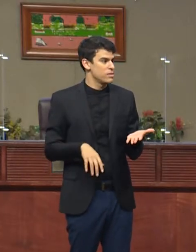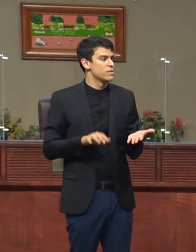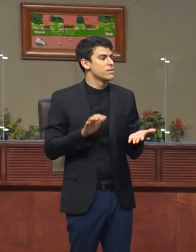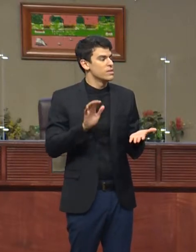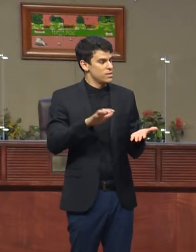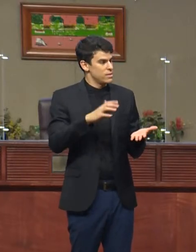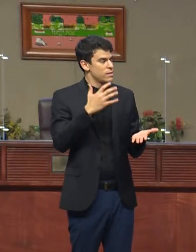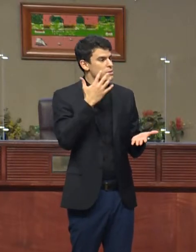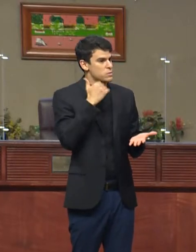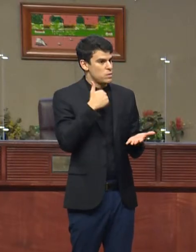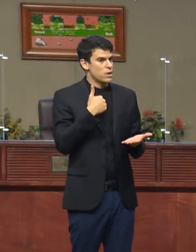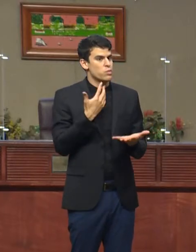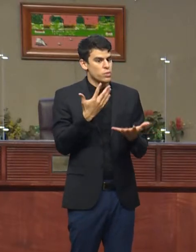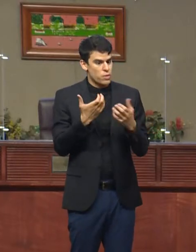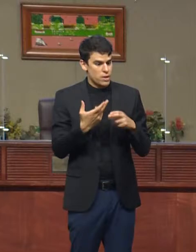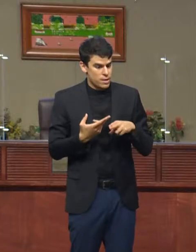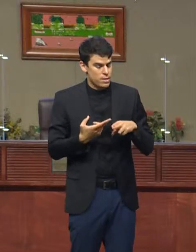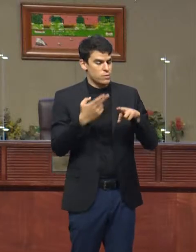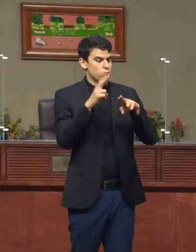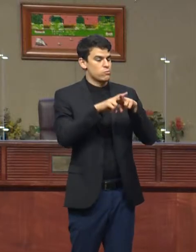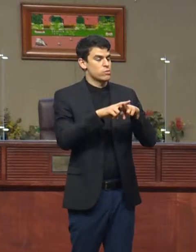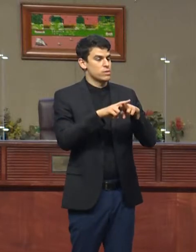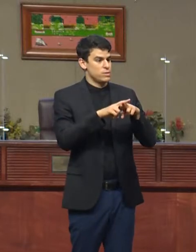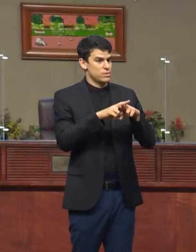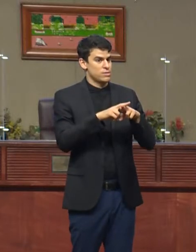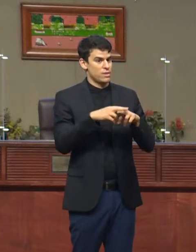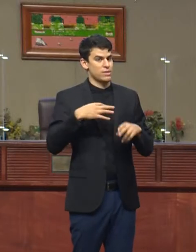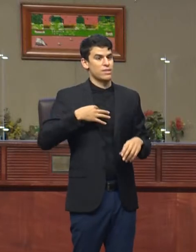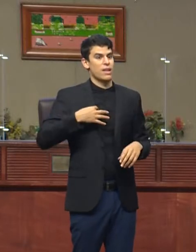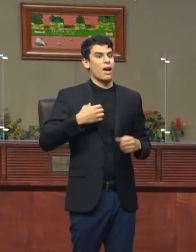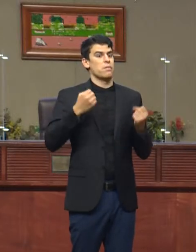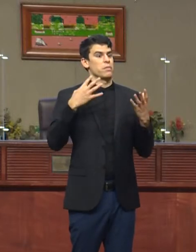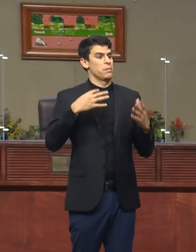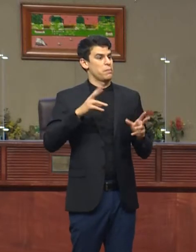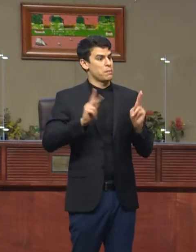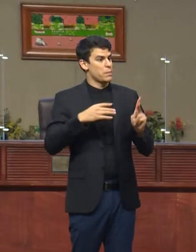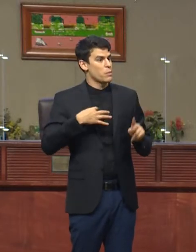point, increasing the eligible pool.